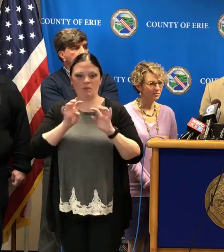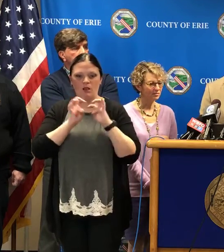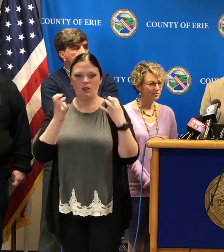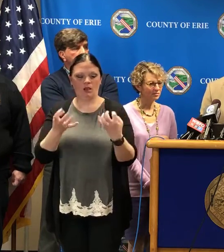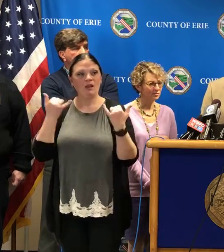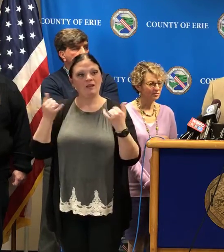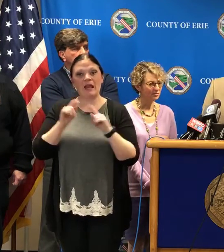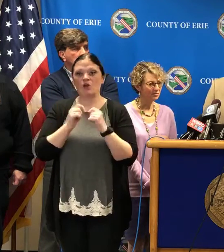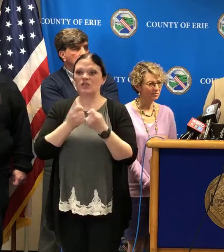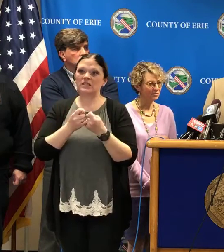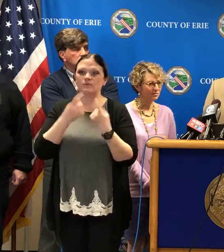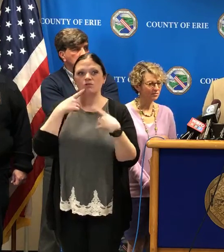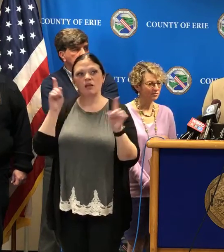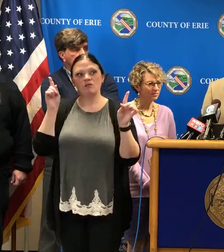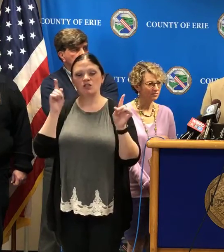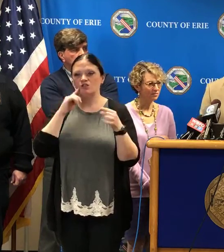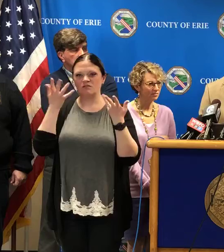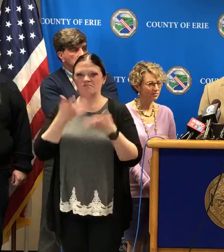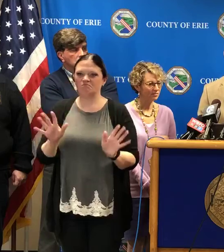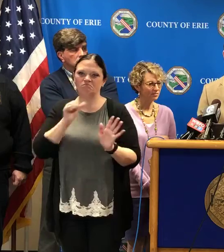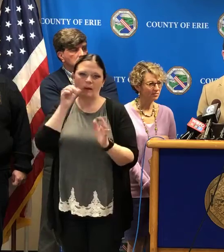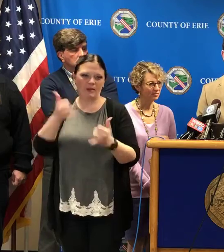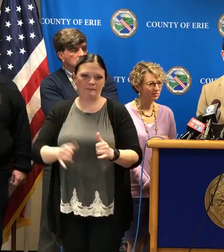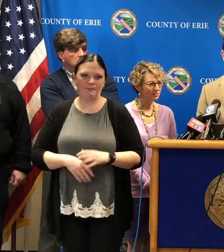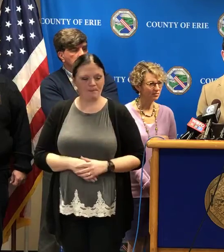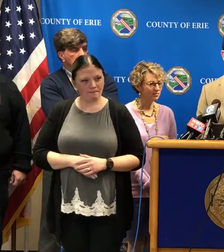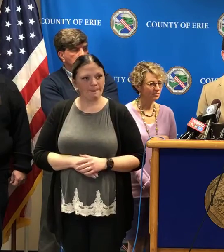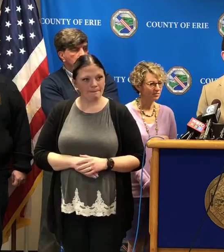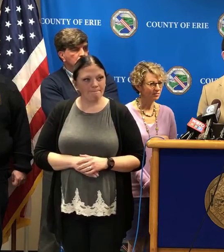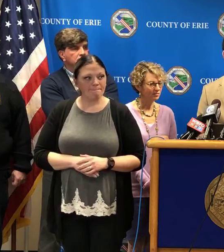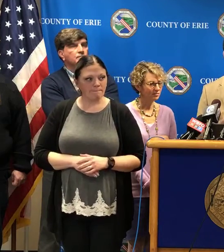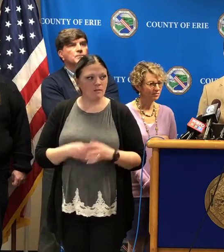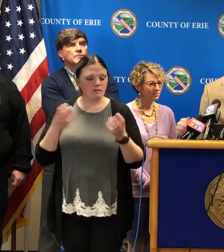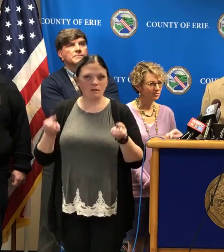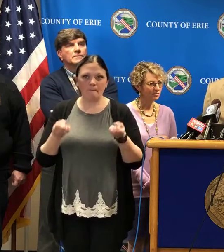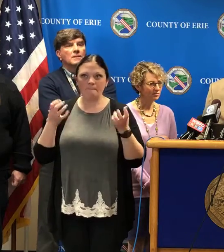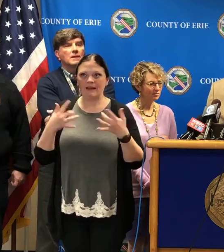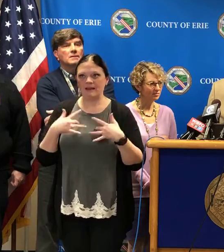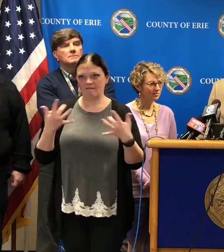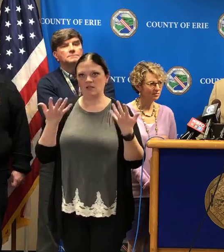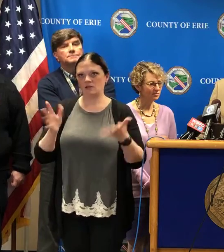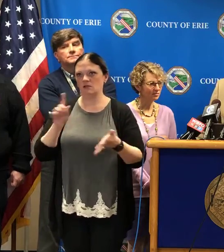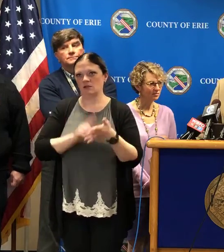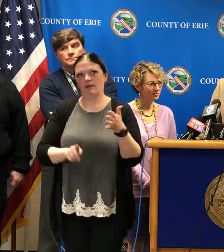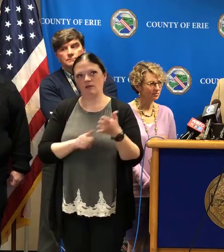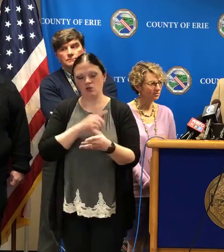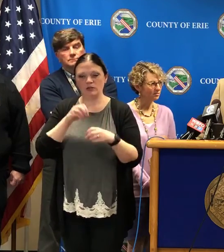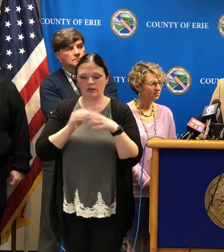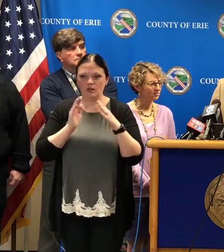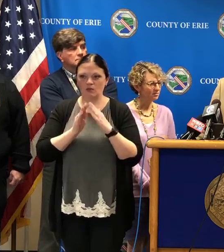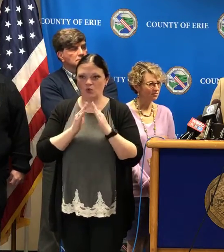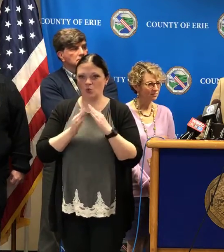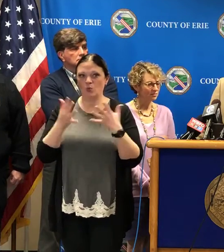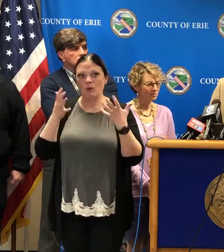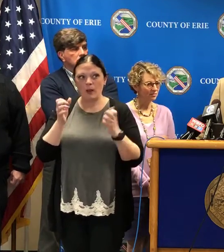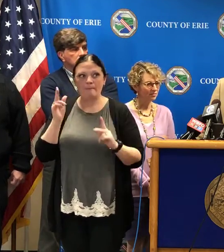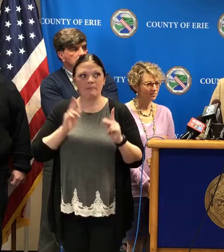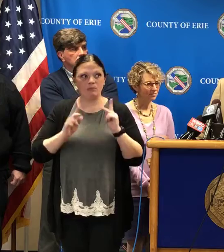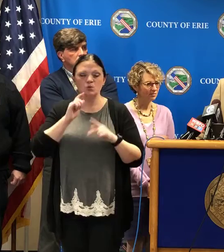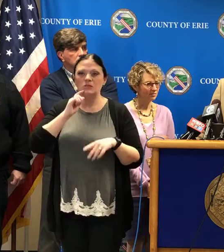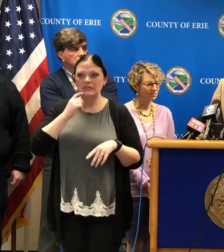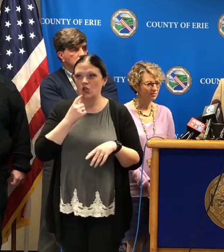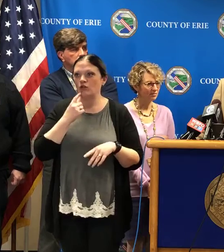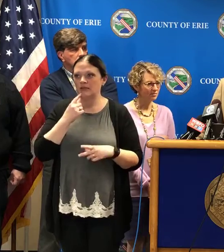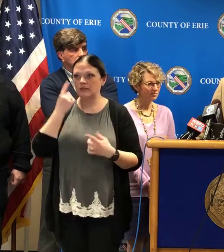teams are just announcing that they're not going to play. So there are many events that have already been canceled in our community, and we want people to